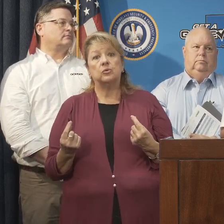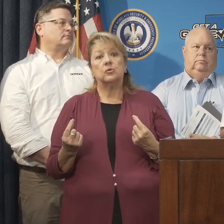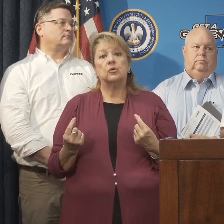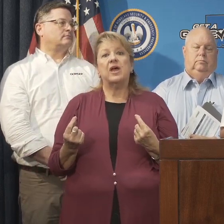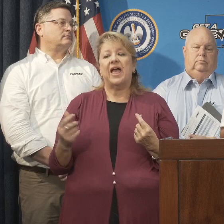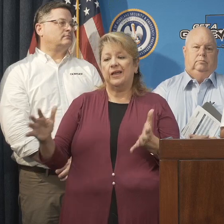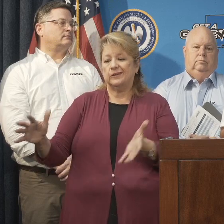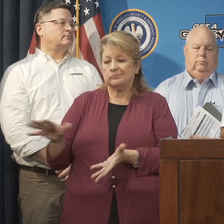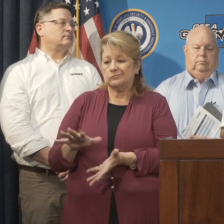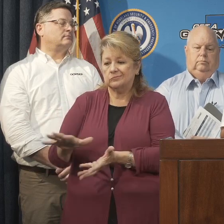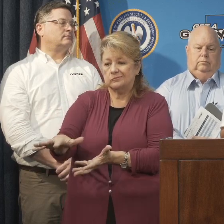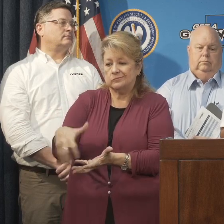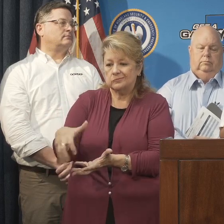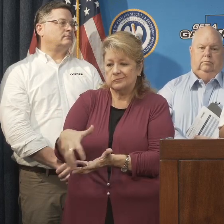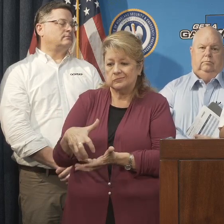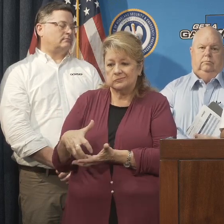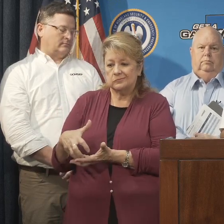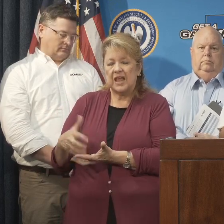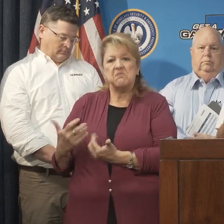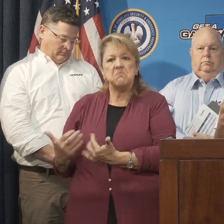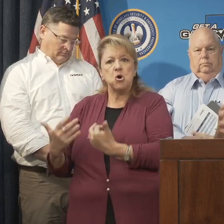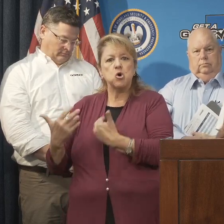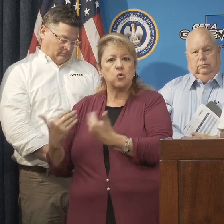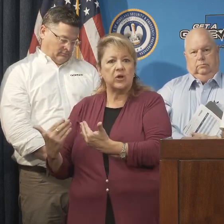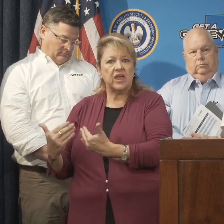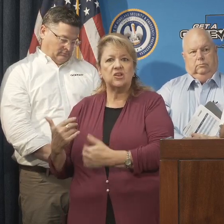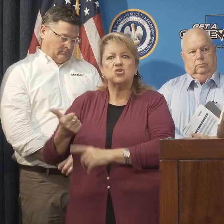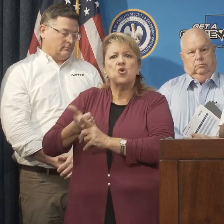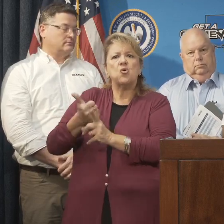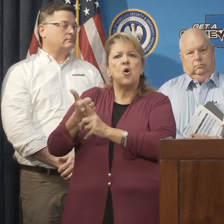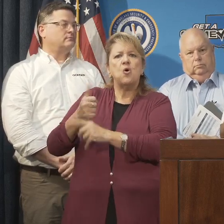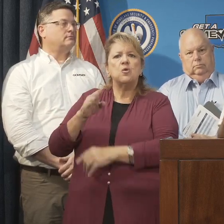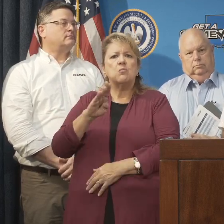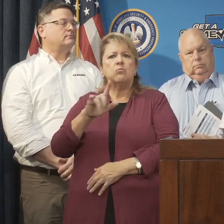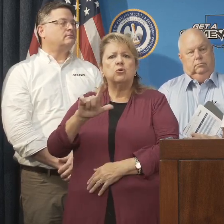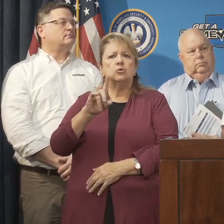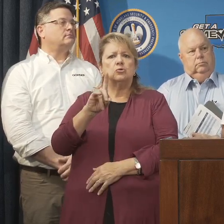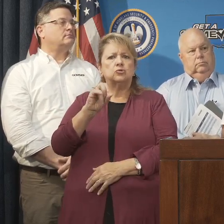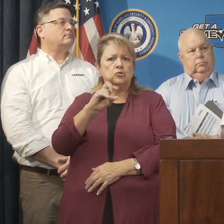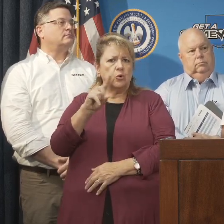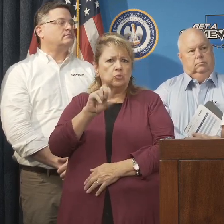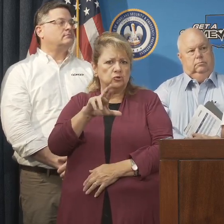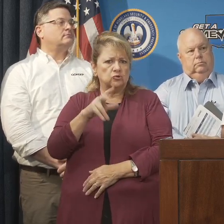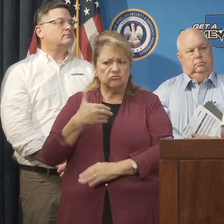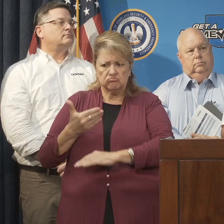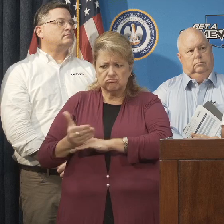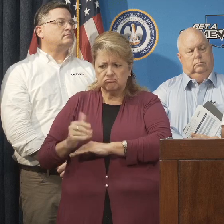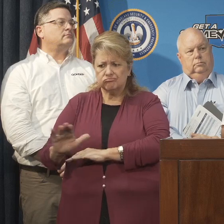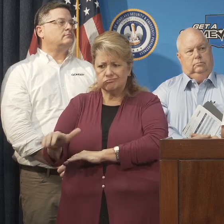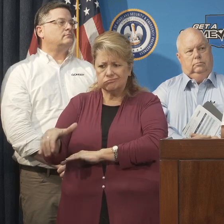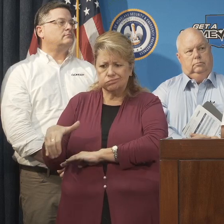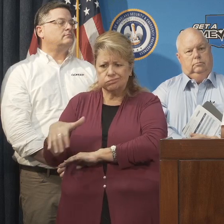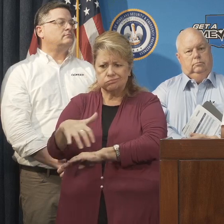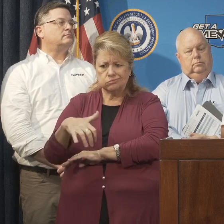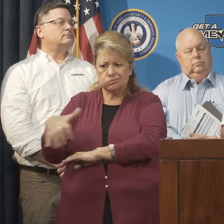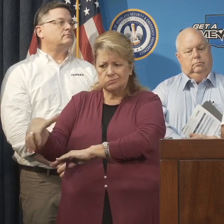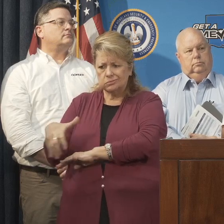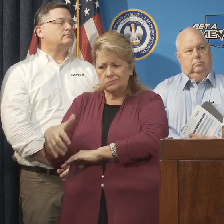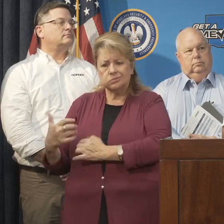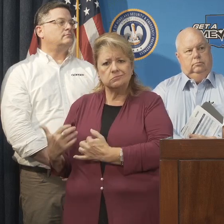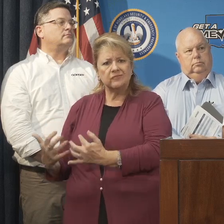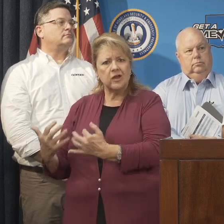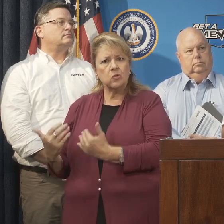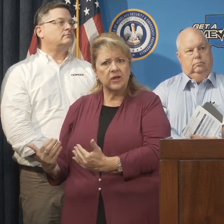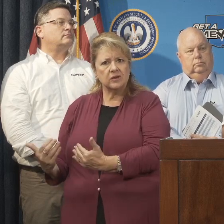and you would go in there and you would manage your property. You have your own bulldozers and all that sort of stuff. I'm not sure that we're seeing